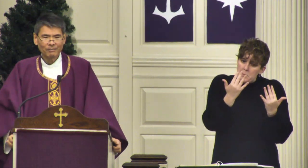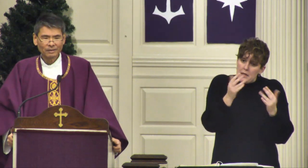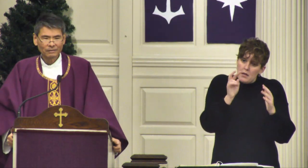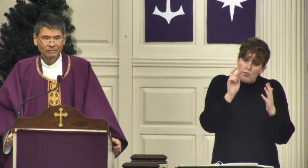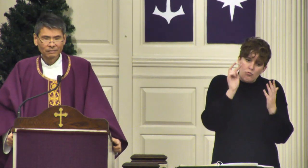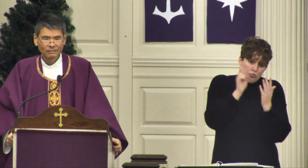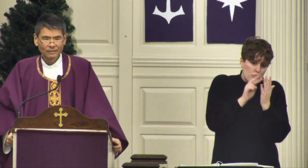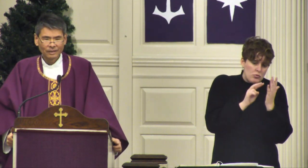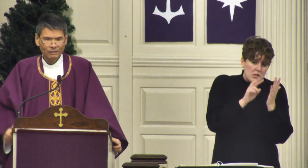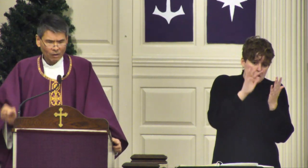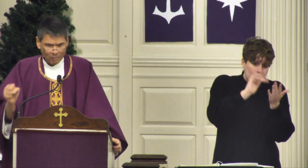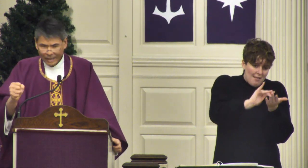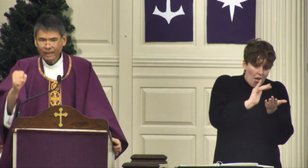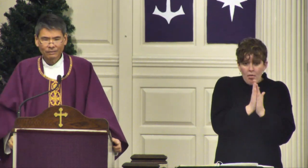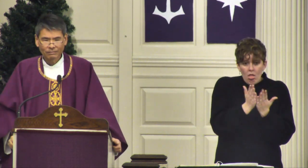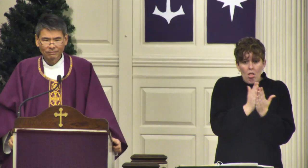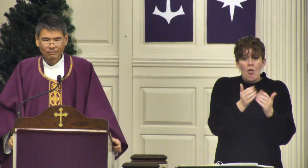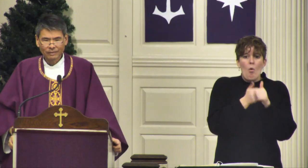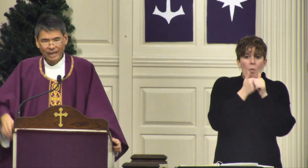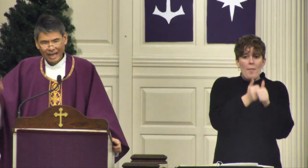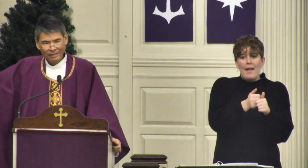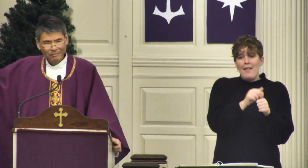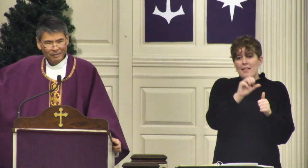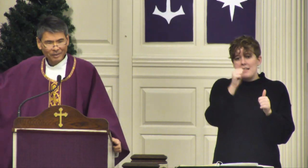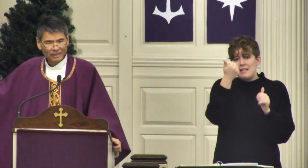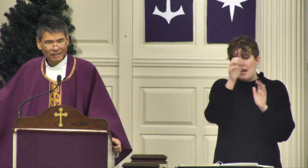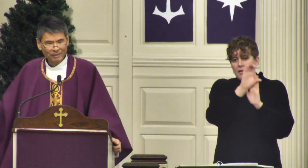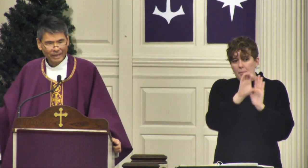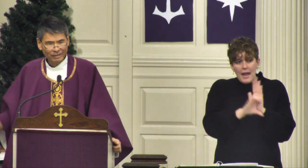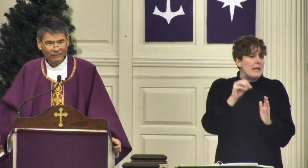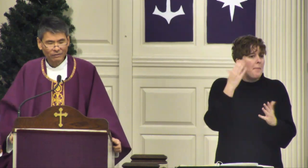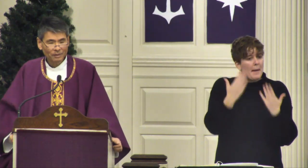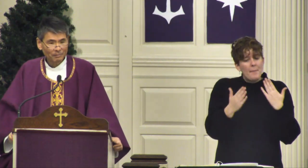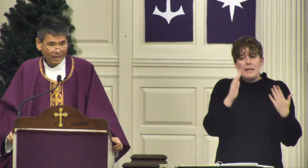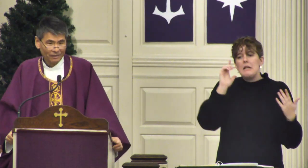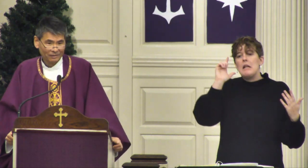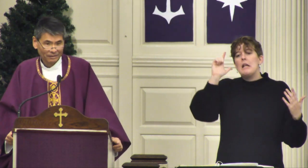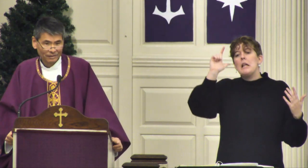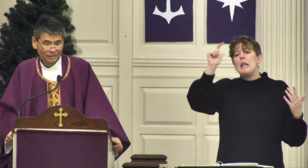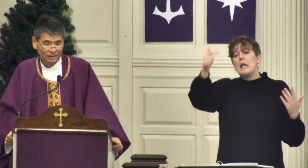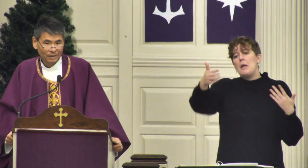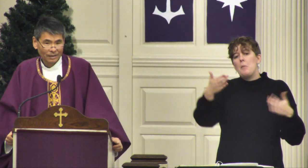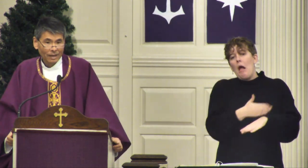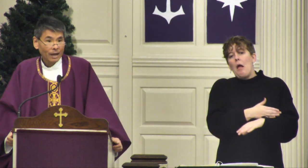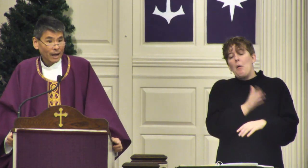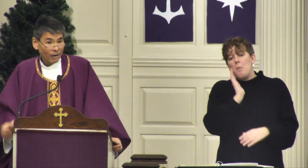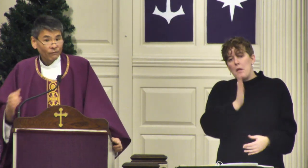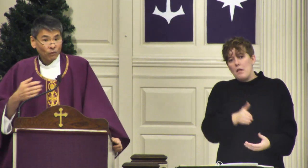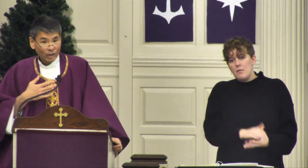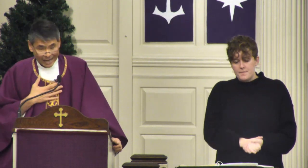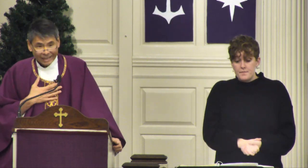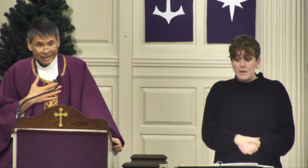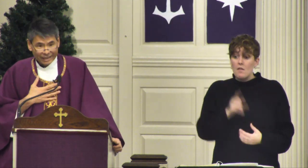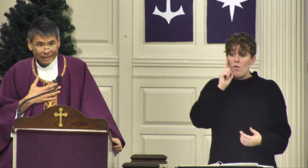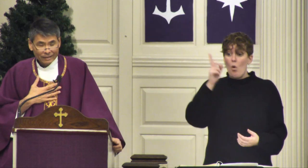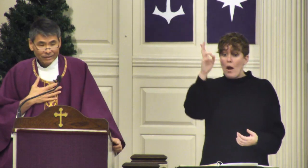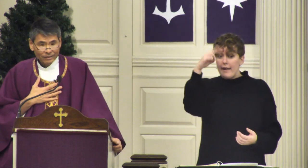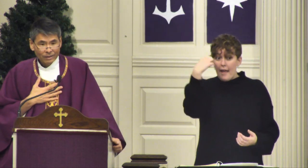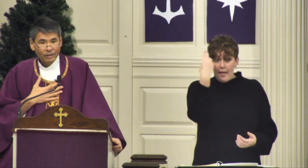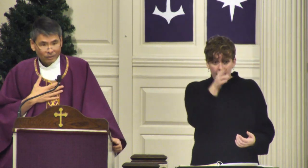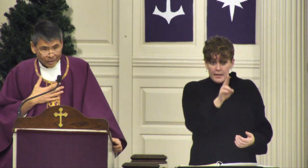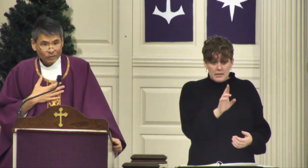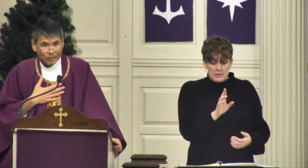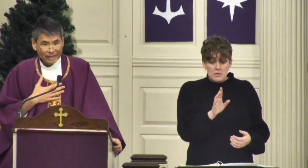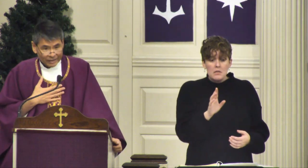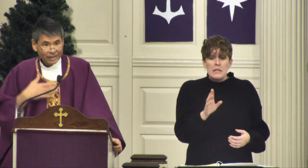Bible, obey the commandments, and maybe someday your life will be better. For Catholics,